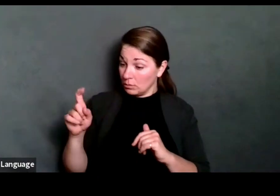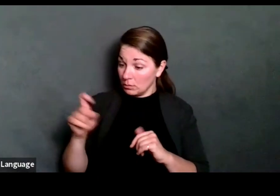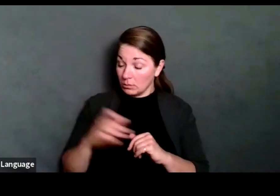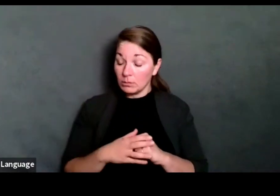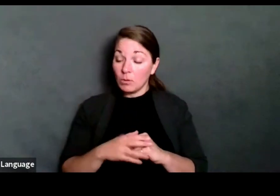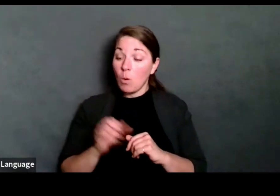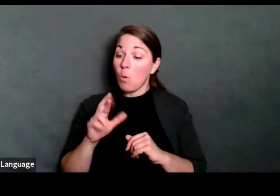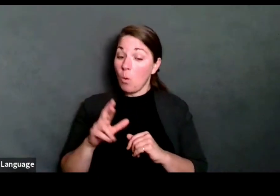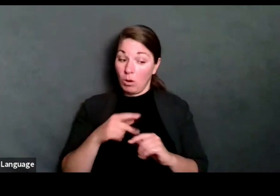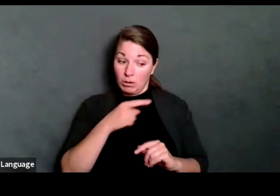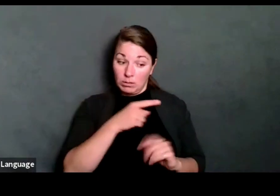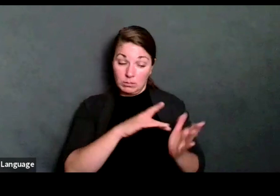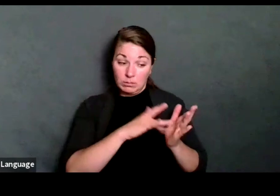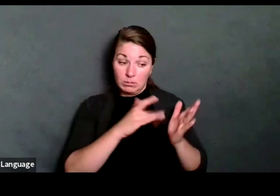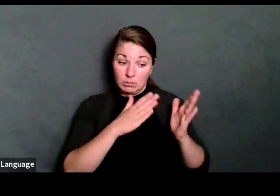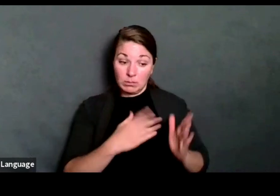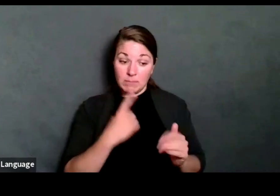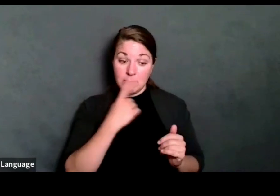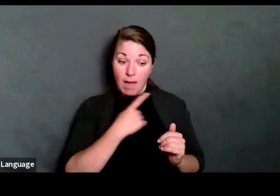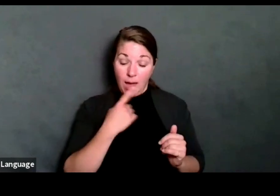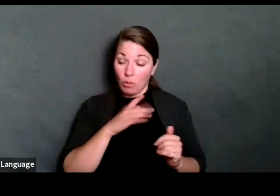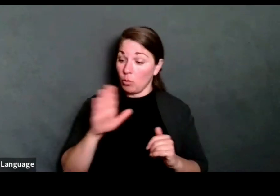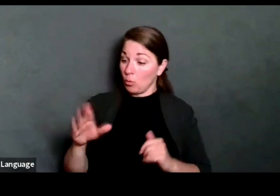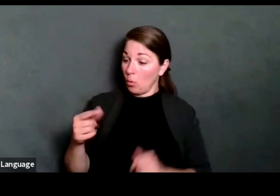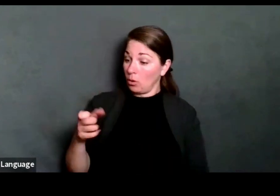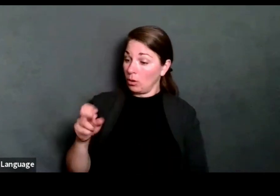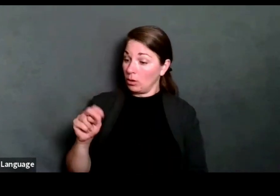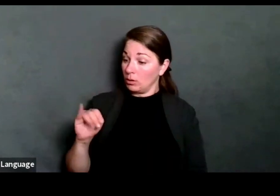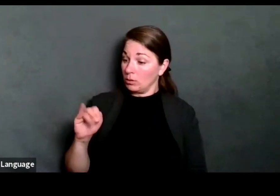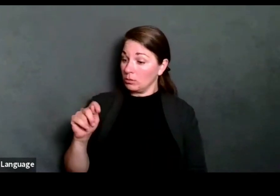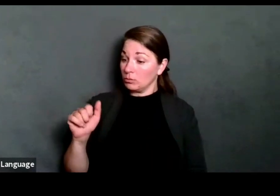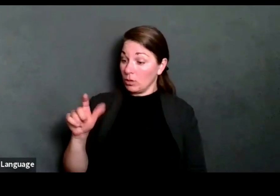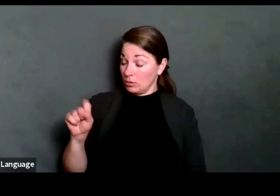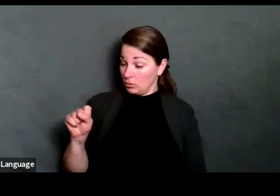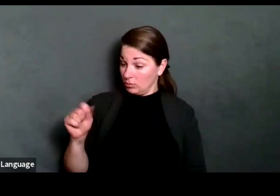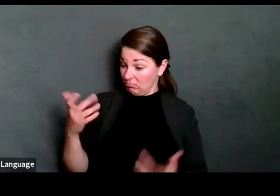perpetrator's mouth and your genitals? Here's another.